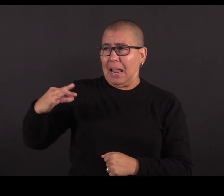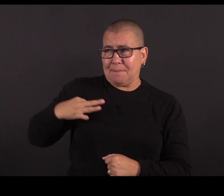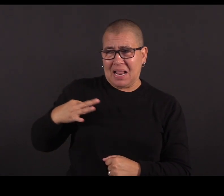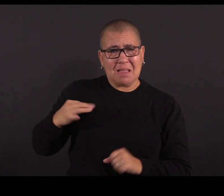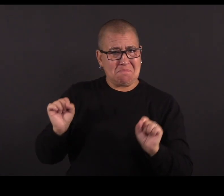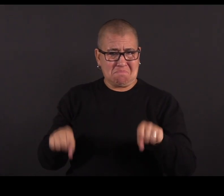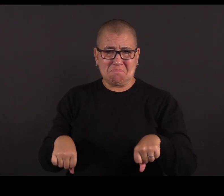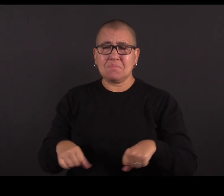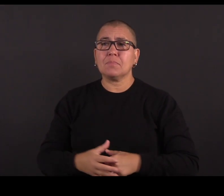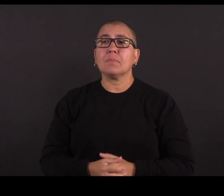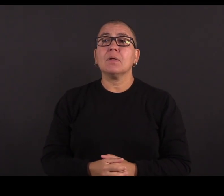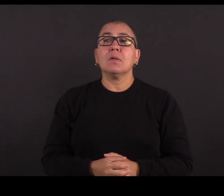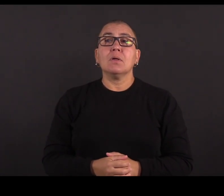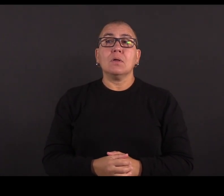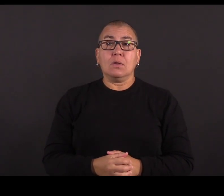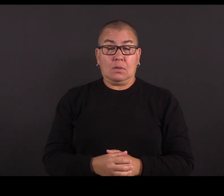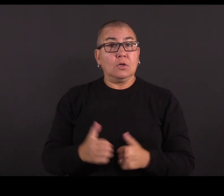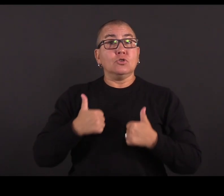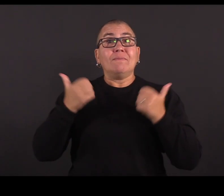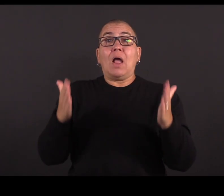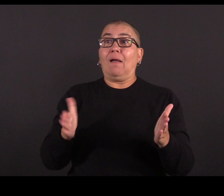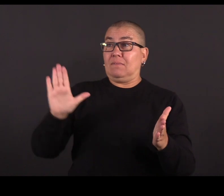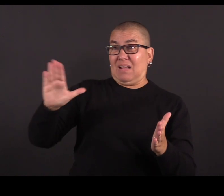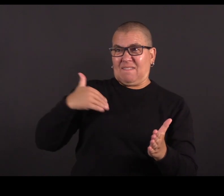Survivors have the right to request a lease